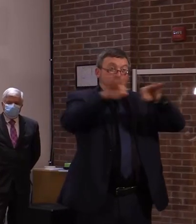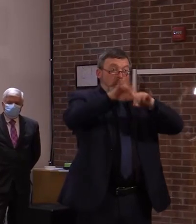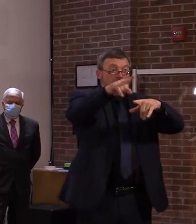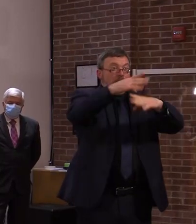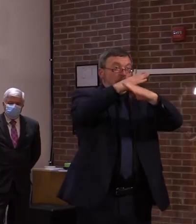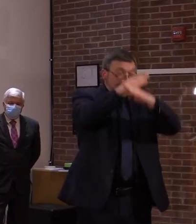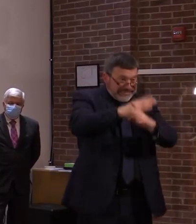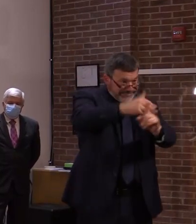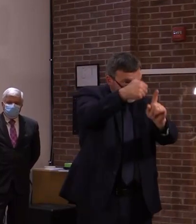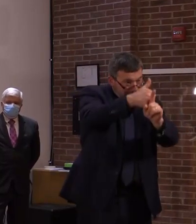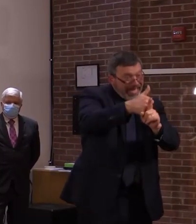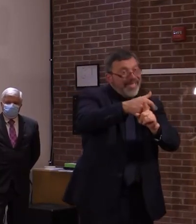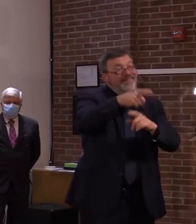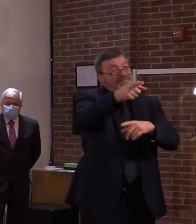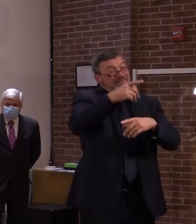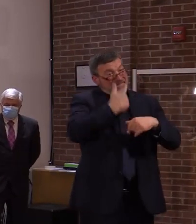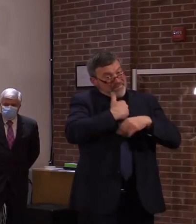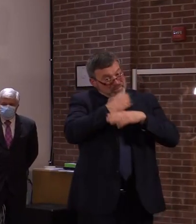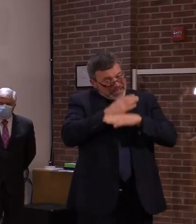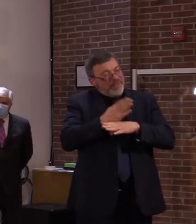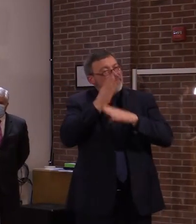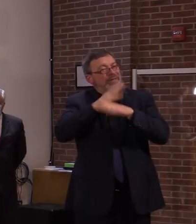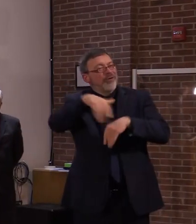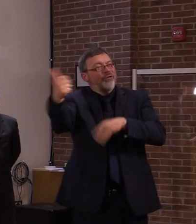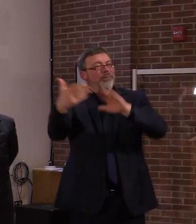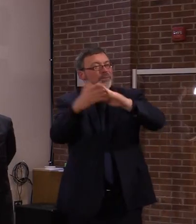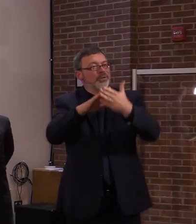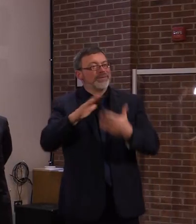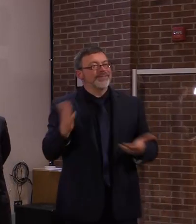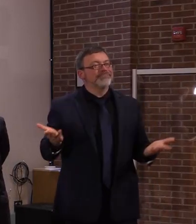real peak time of Delta till we can get through this.